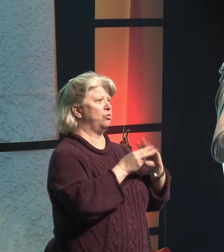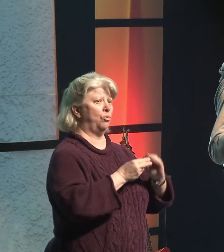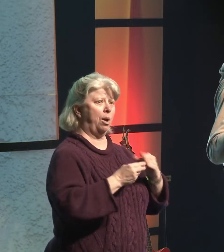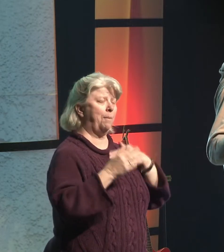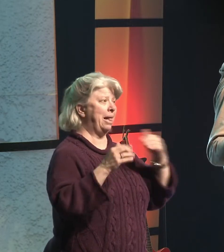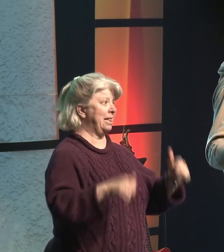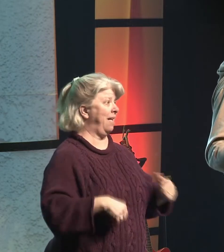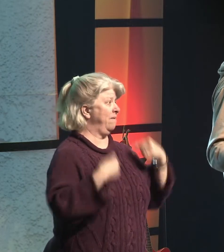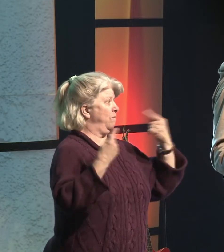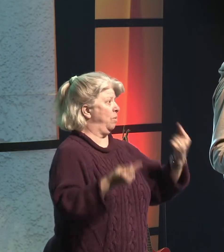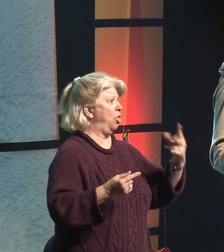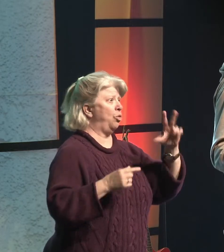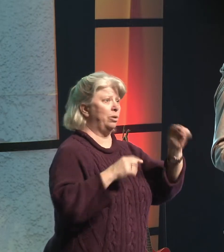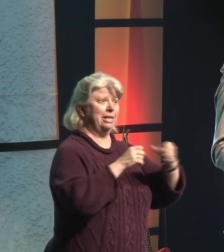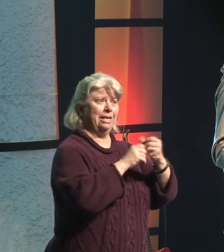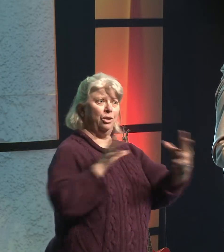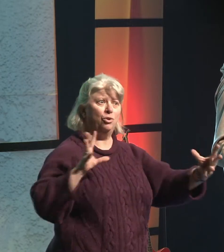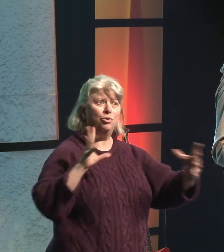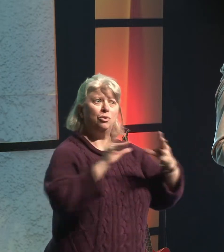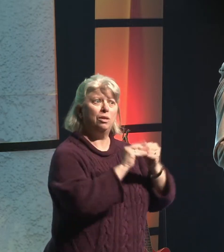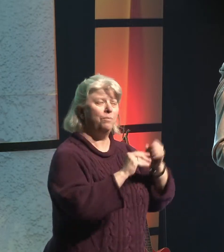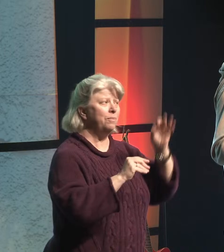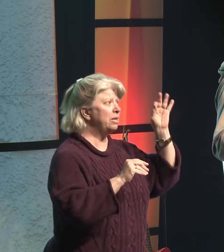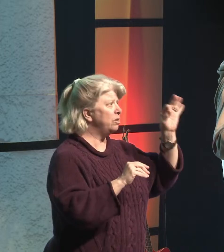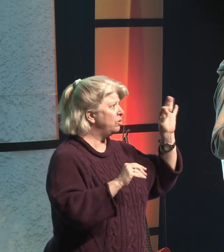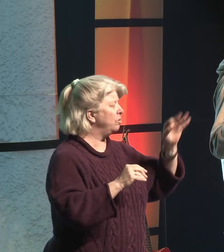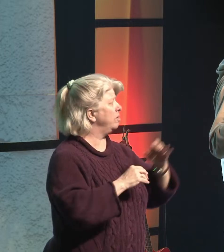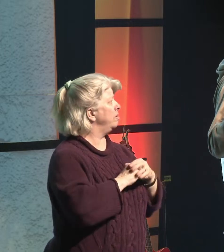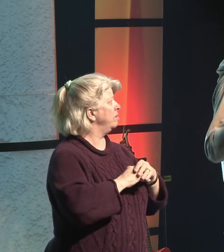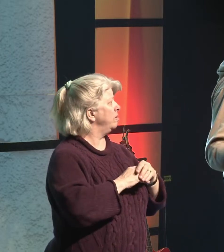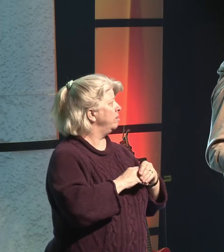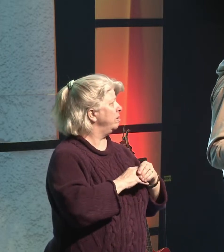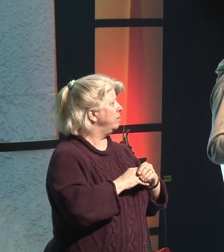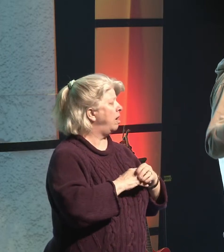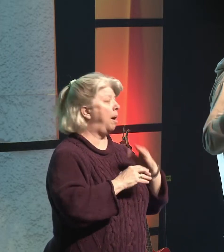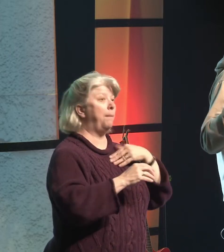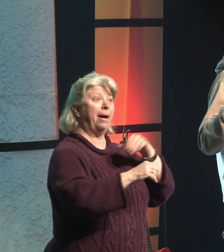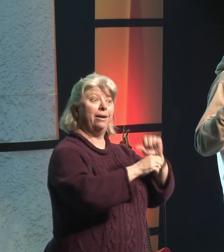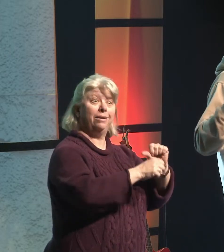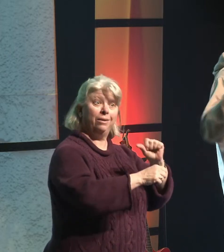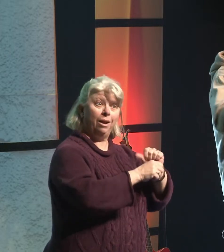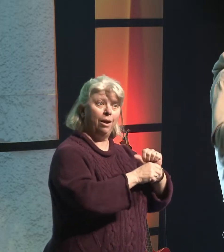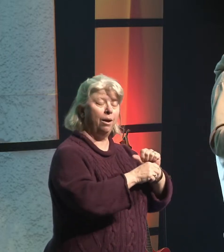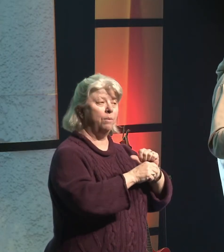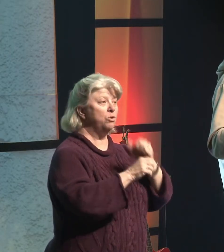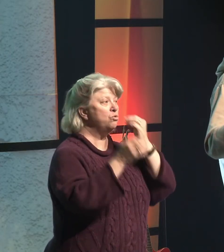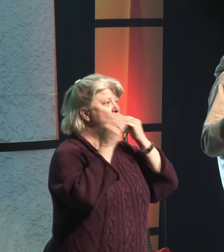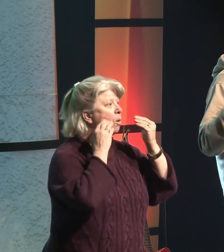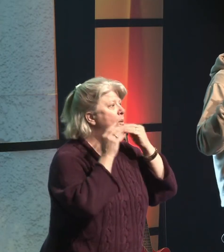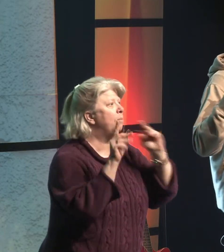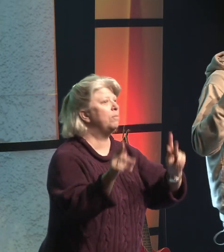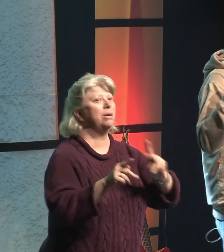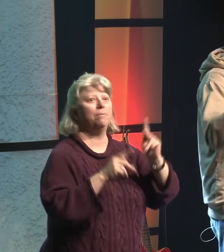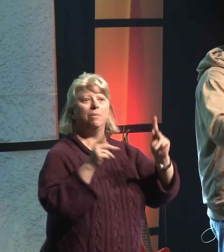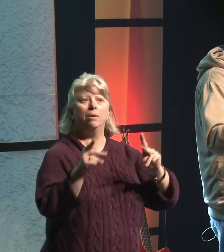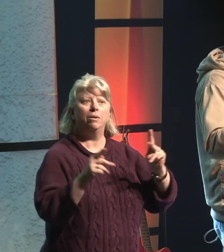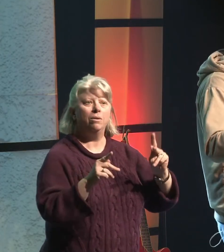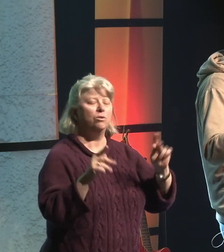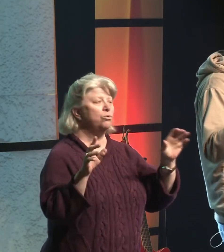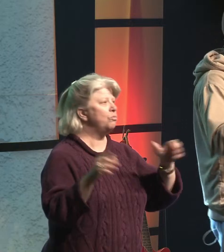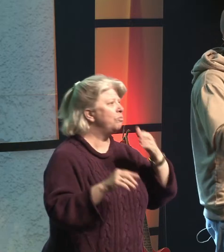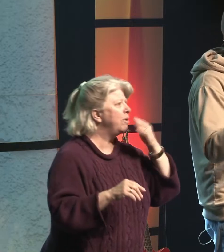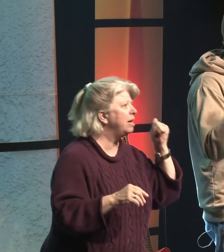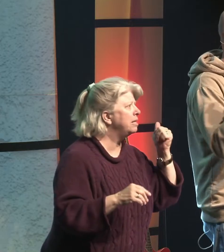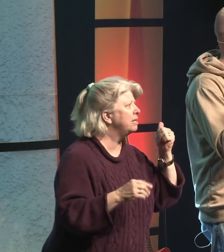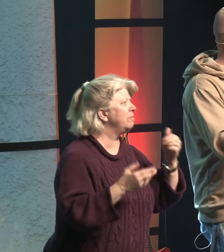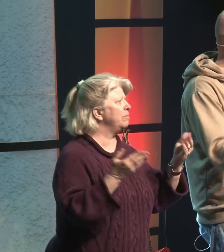life for 30 years of ministry, right? Like in my profession, you get to know people, you do your best